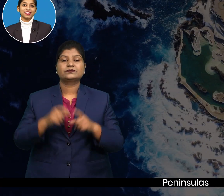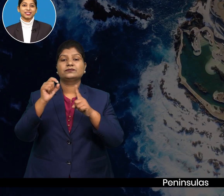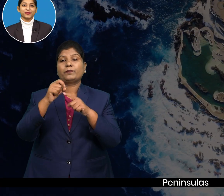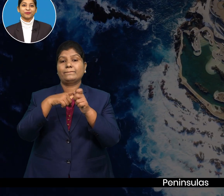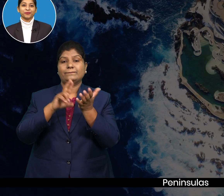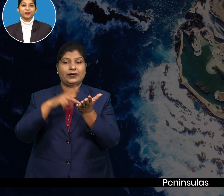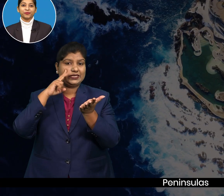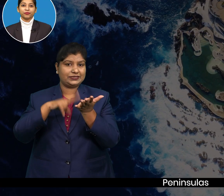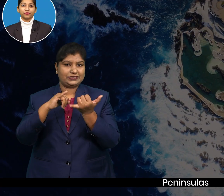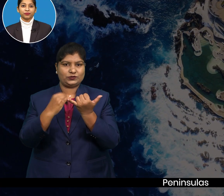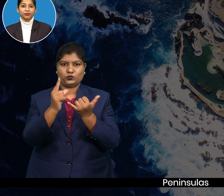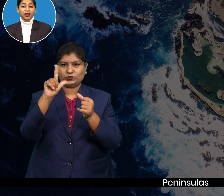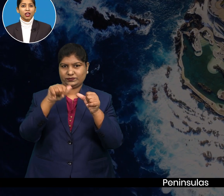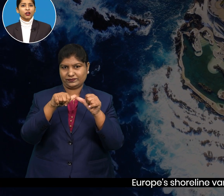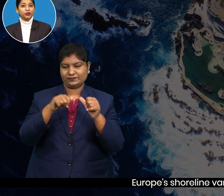Peninsulas.